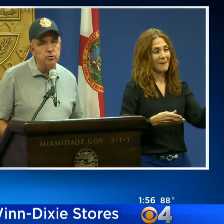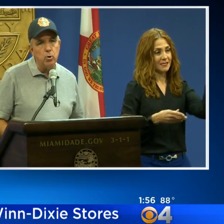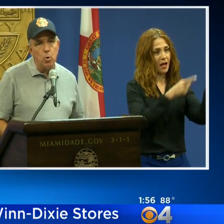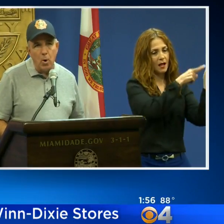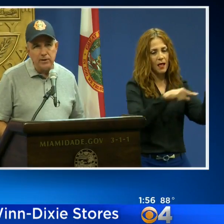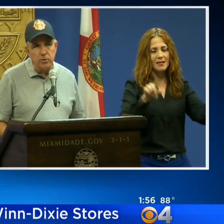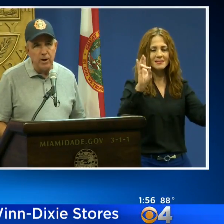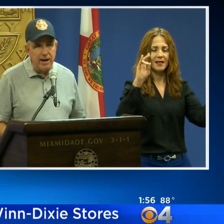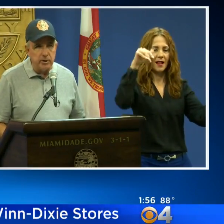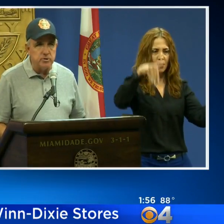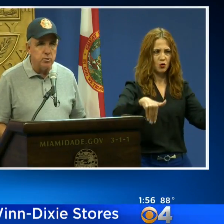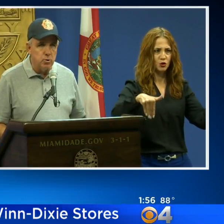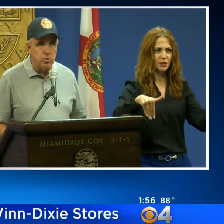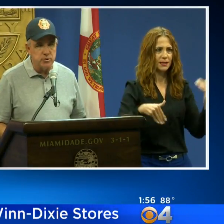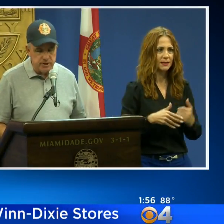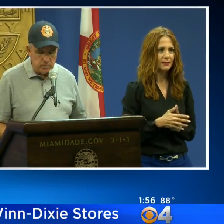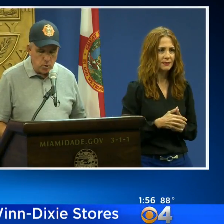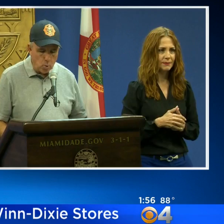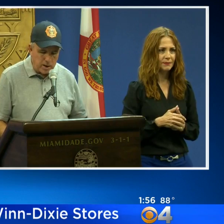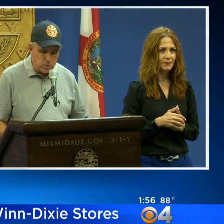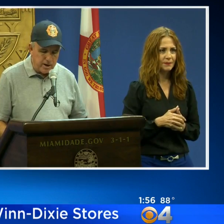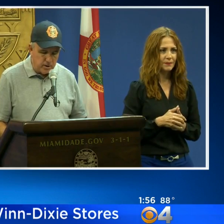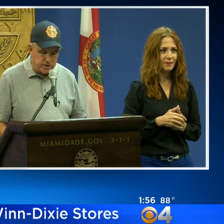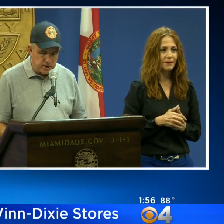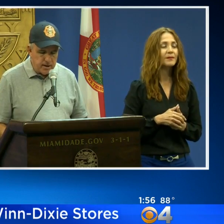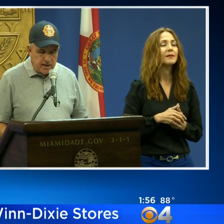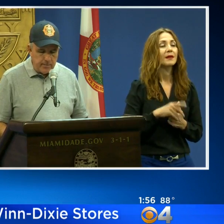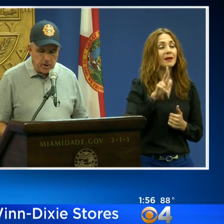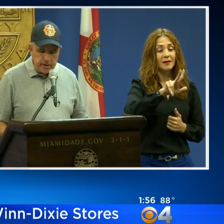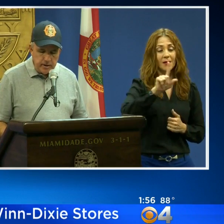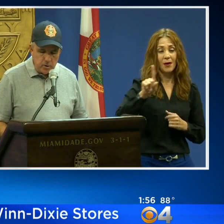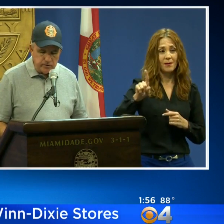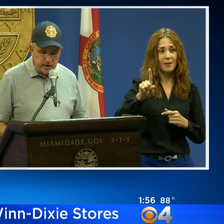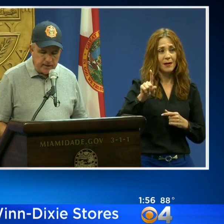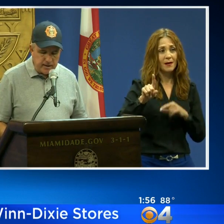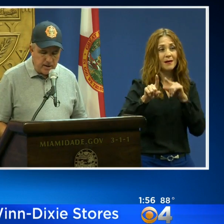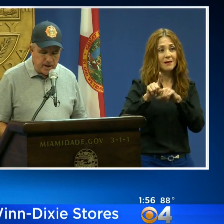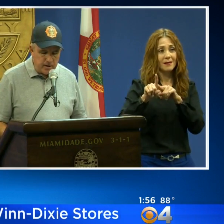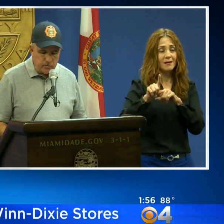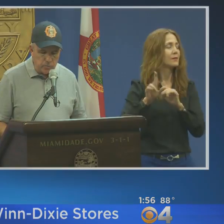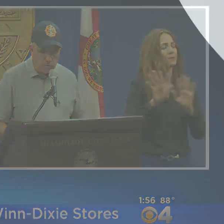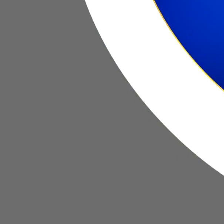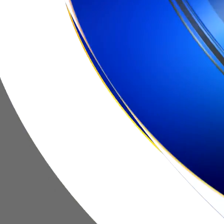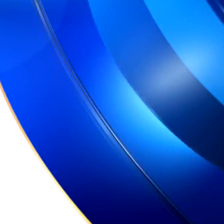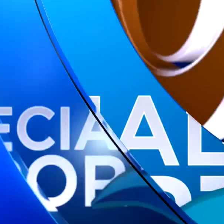So hope you can join us then, and also follow us online at cbsmiami.com.